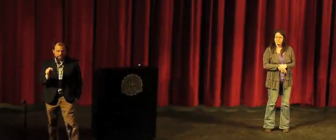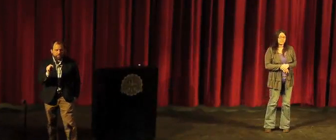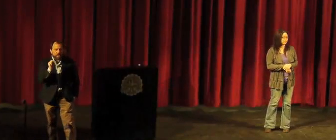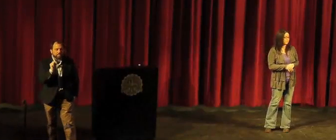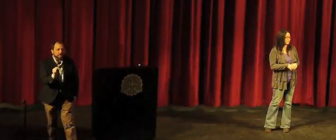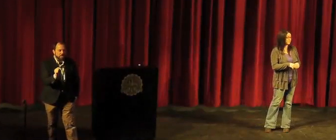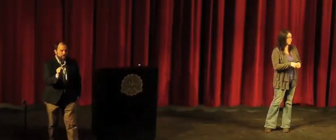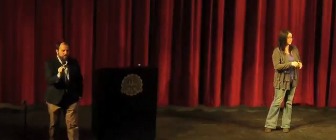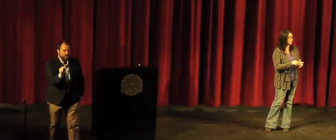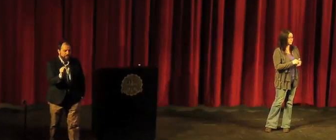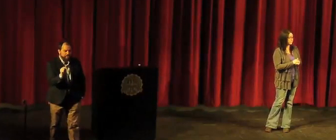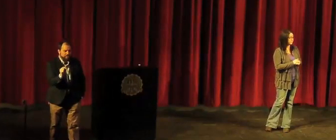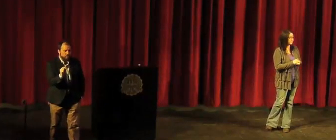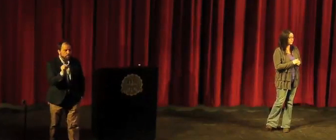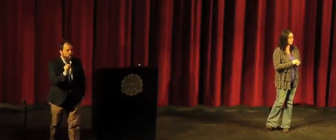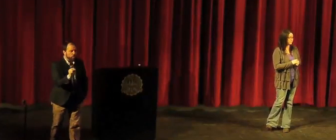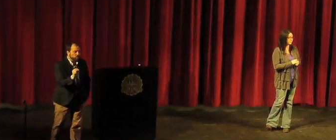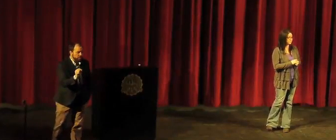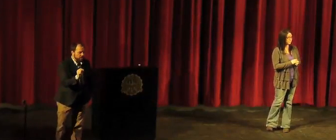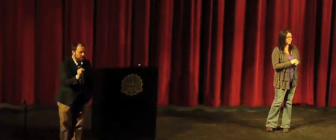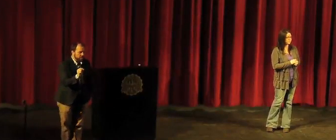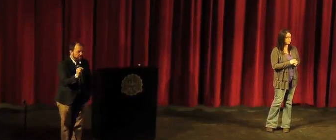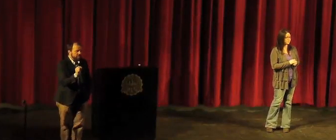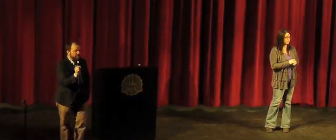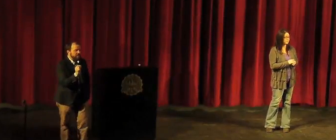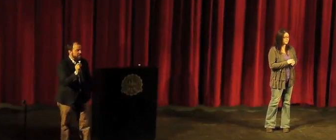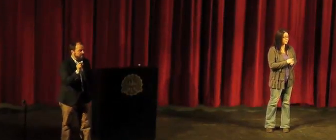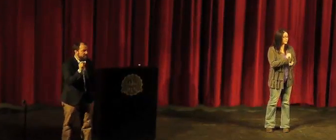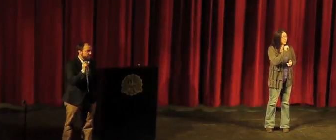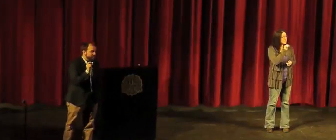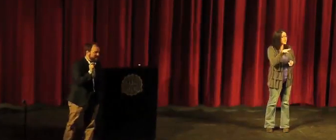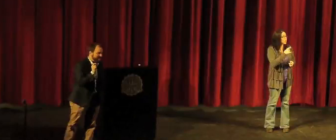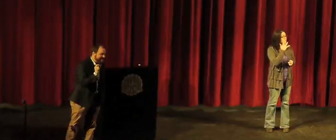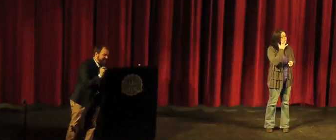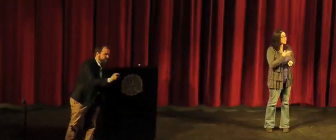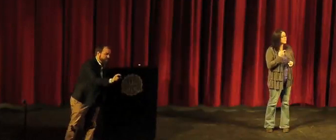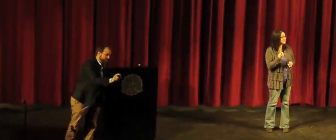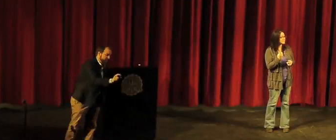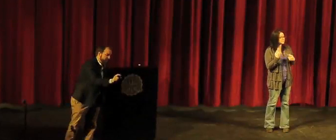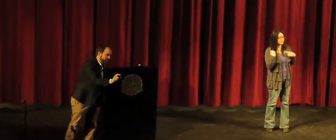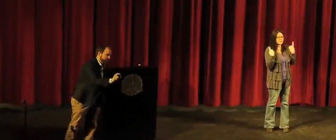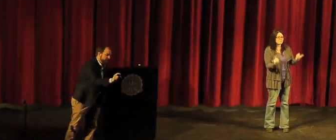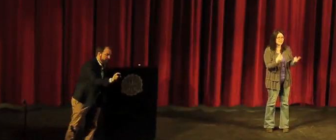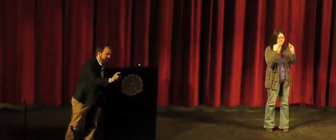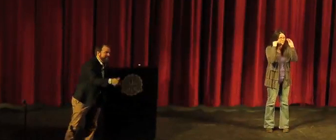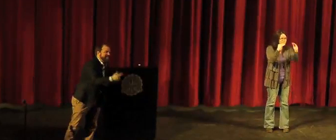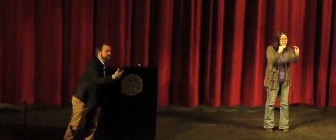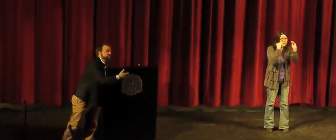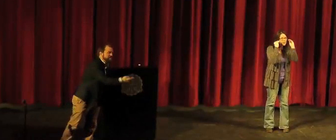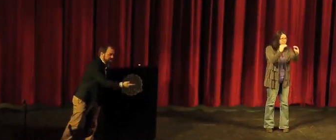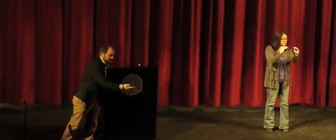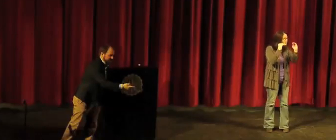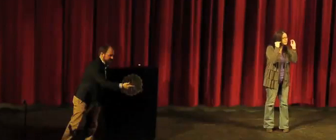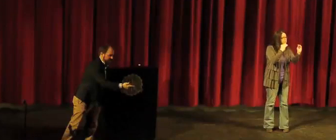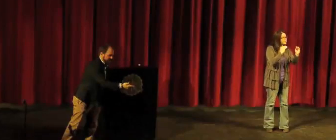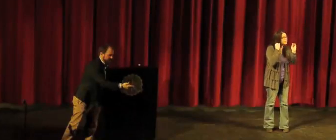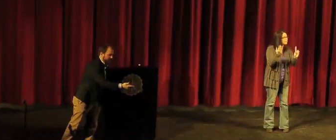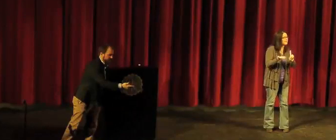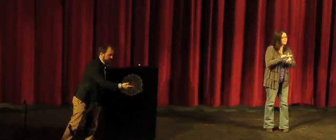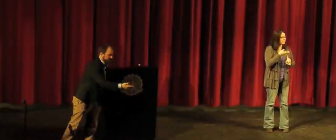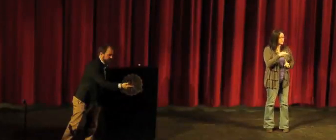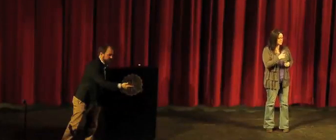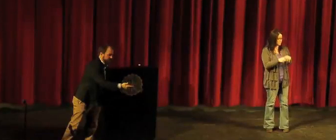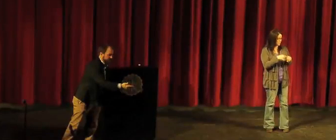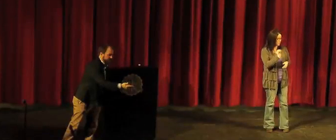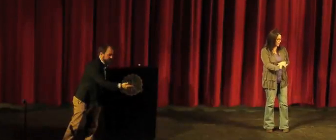Not primarily or only because he has been fed information that convinces him